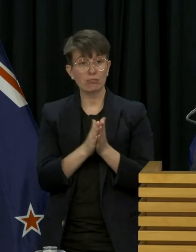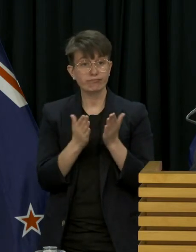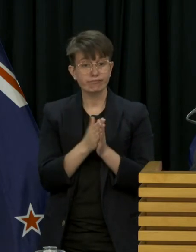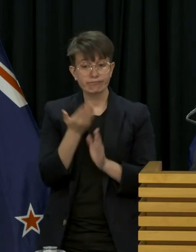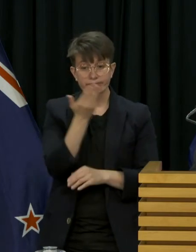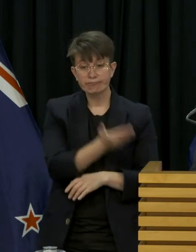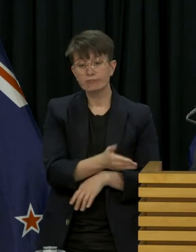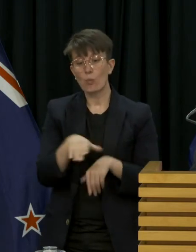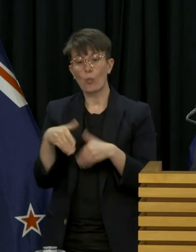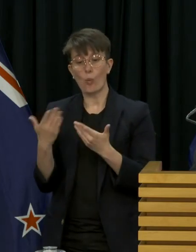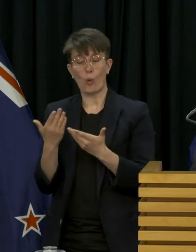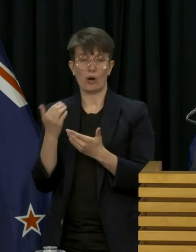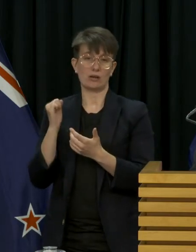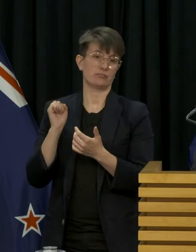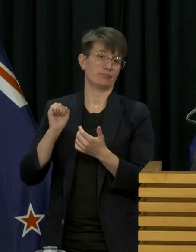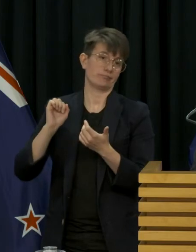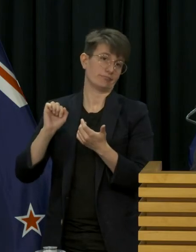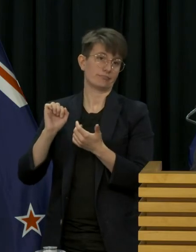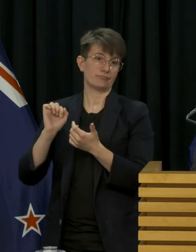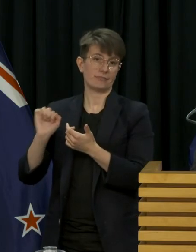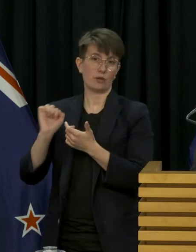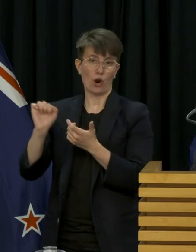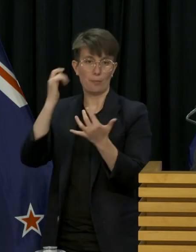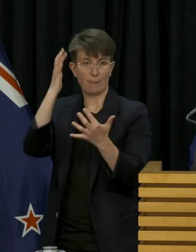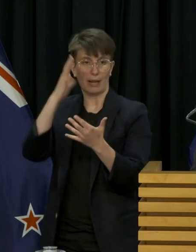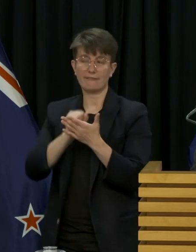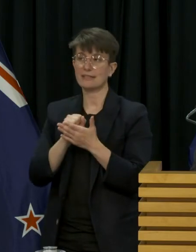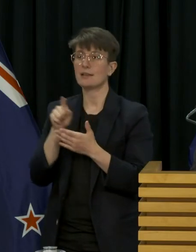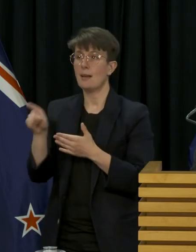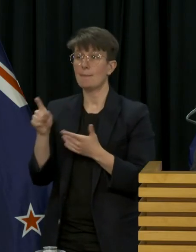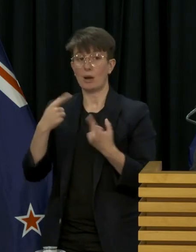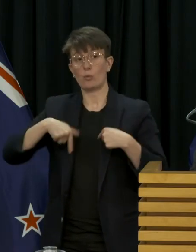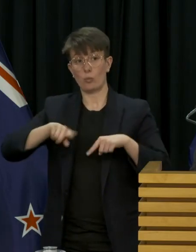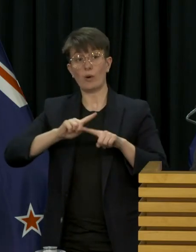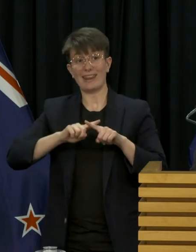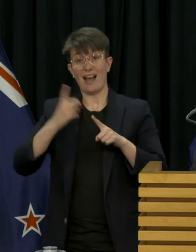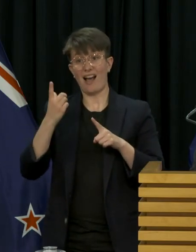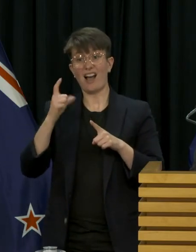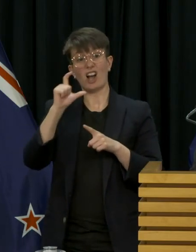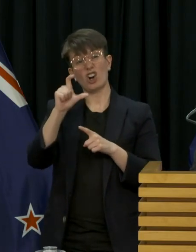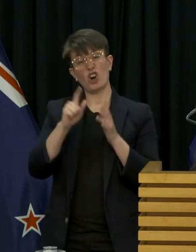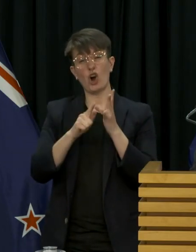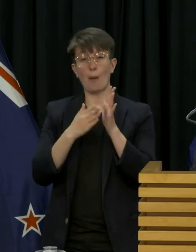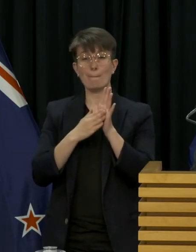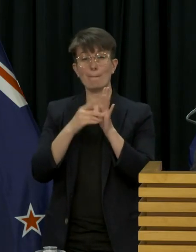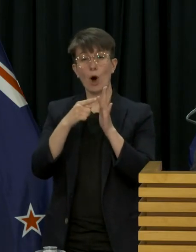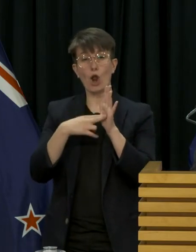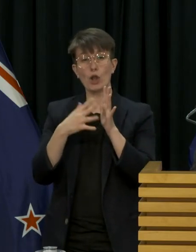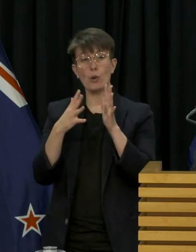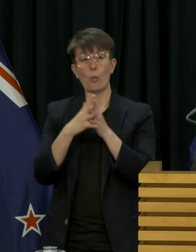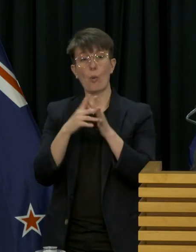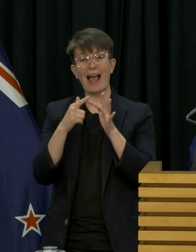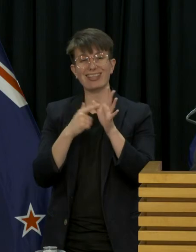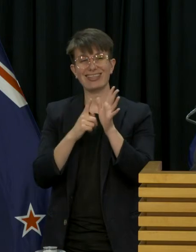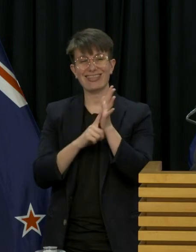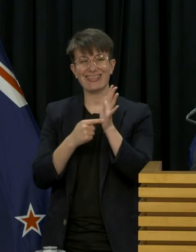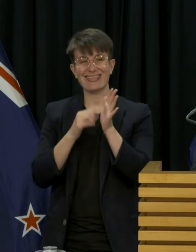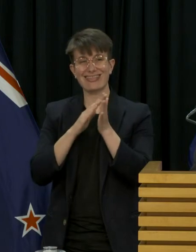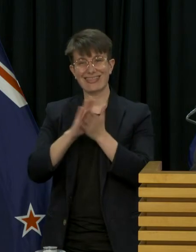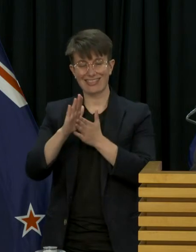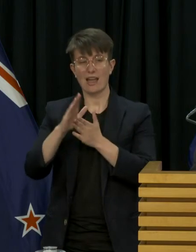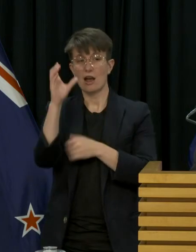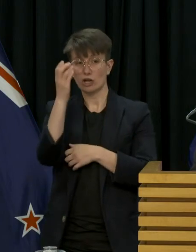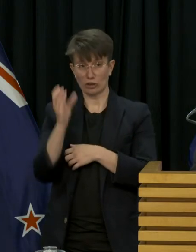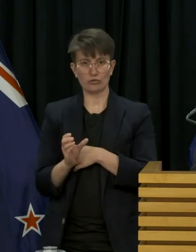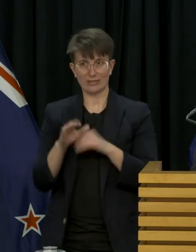with our constitutional arrangements as a member of the Commonwealth, where our head of state is, as it currently is. Sorry? The